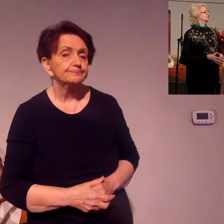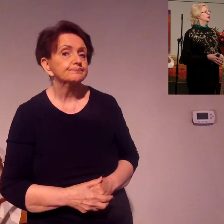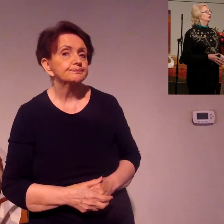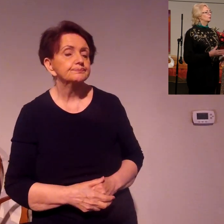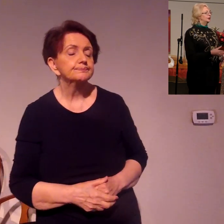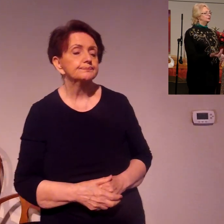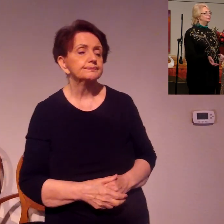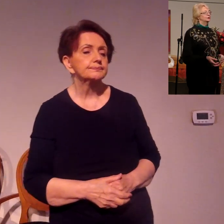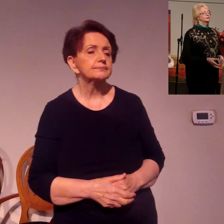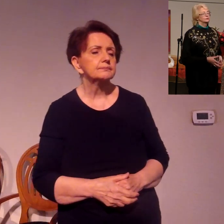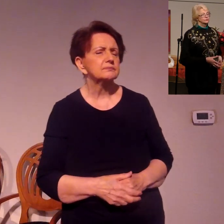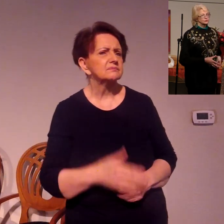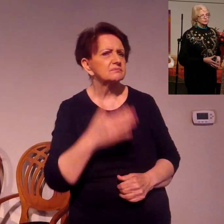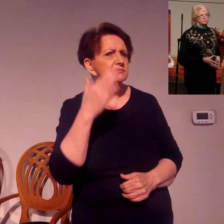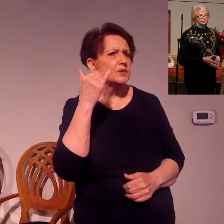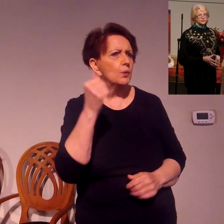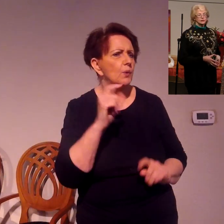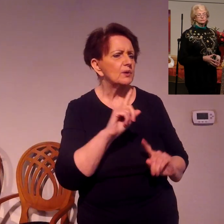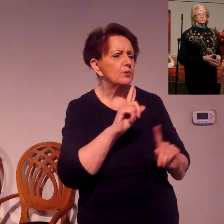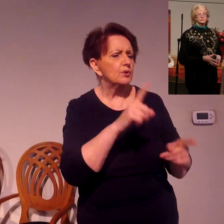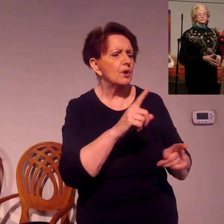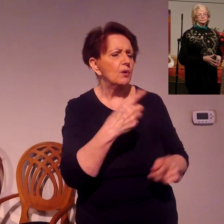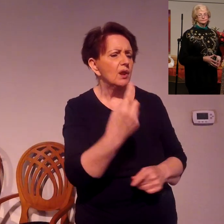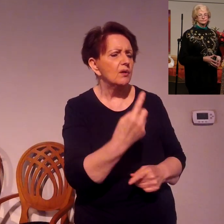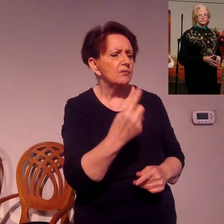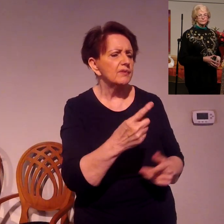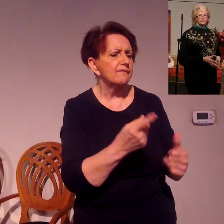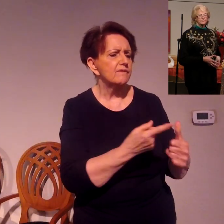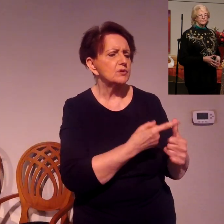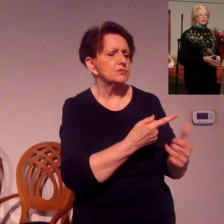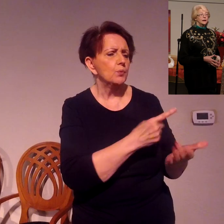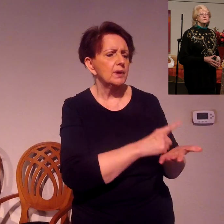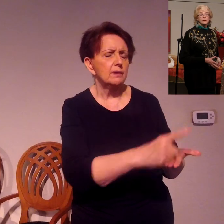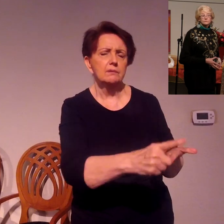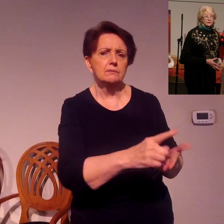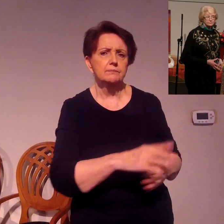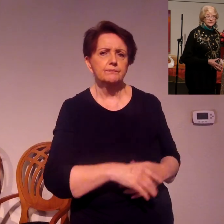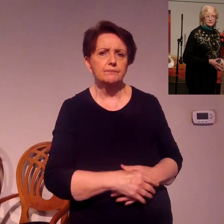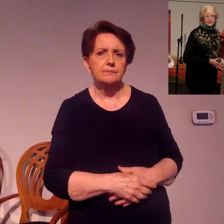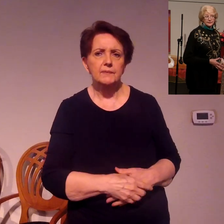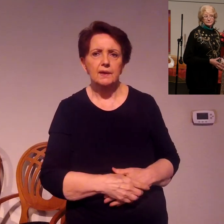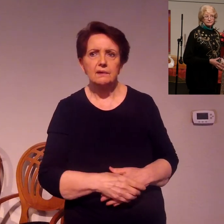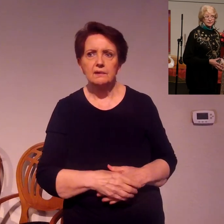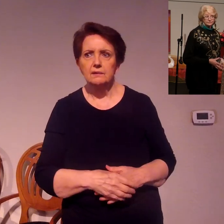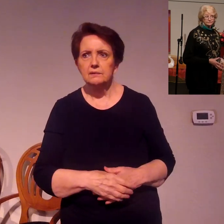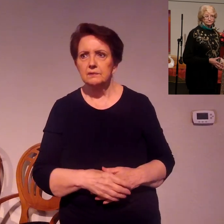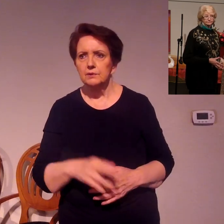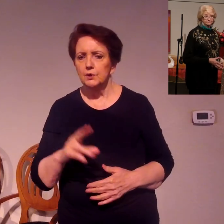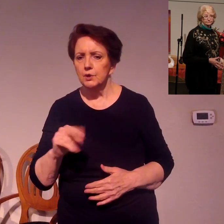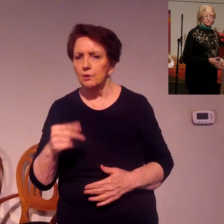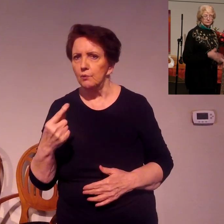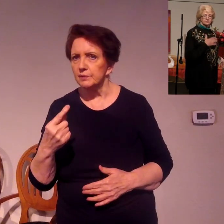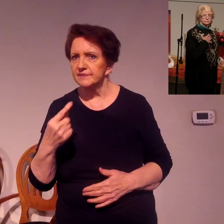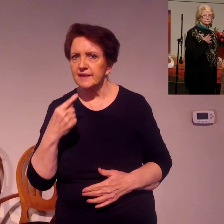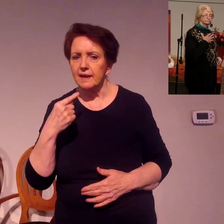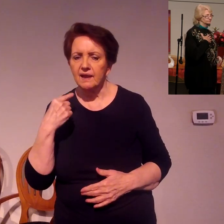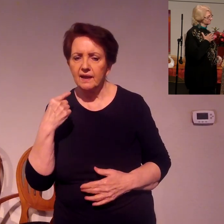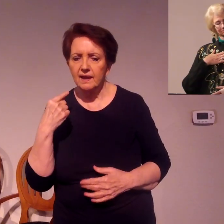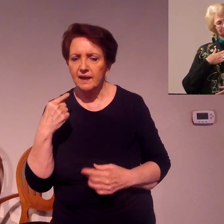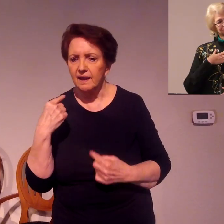vacation was, why don't you go for the first week by yourself? I've never had anybody say that to me.